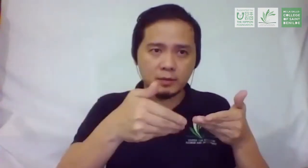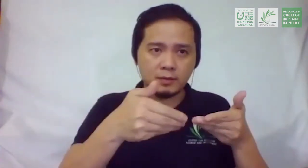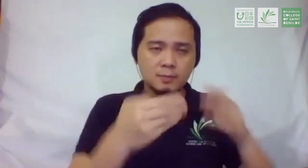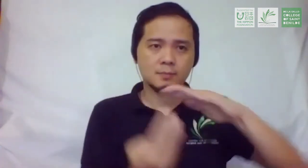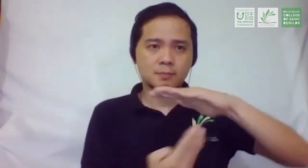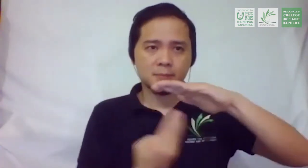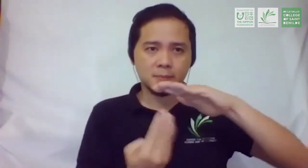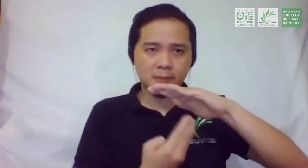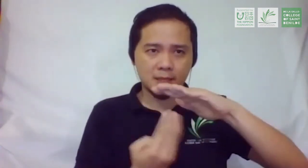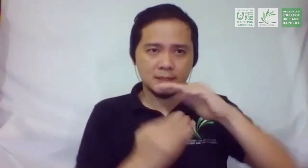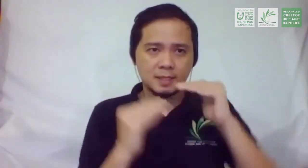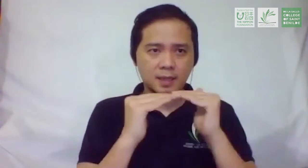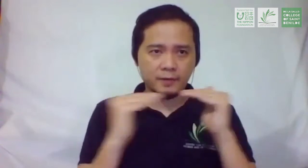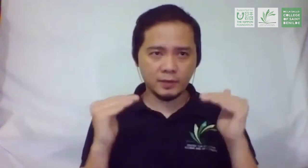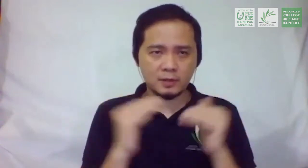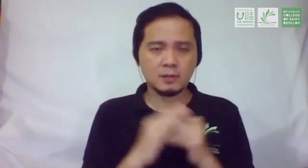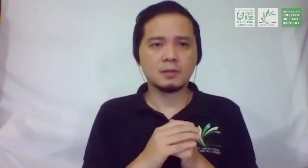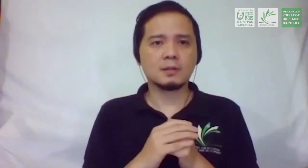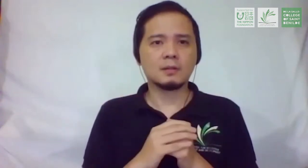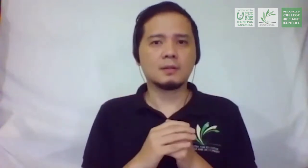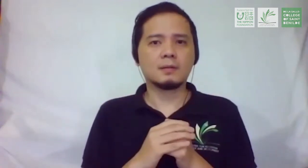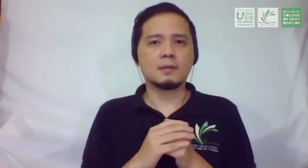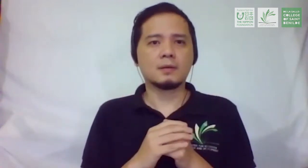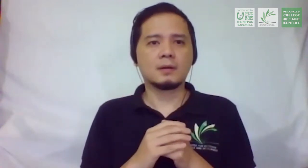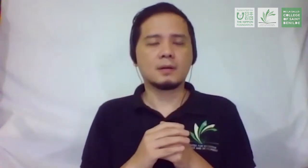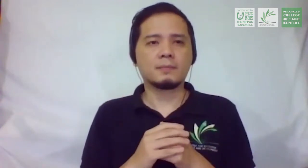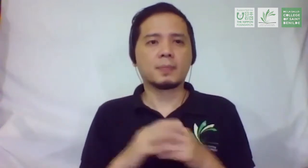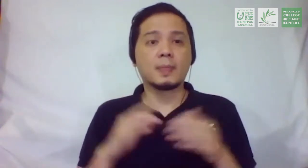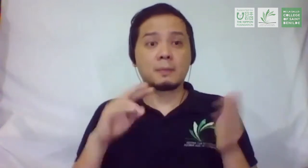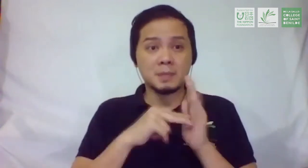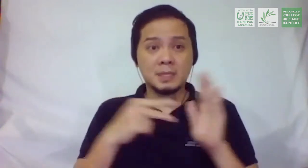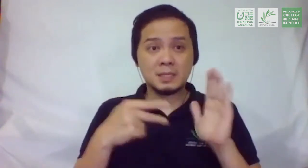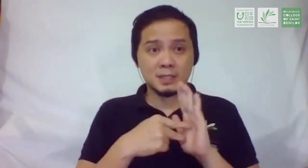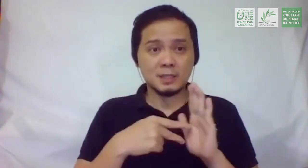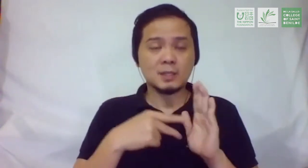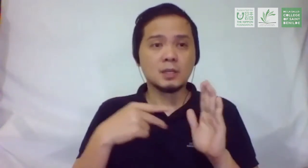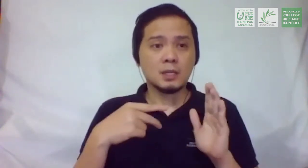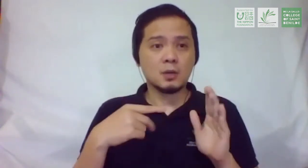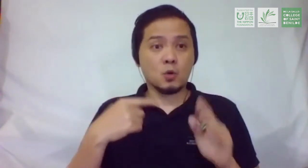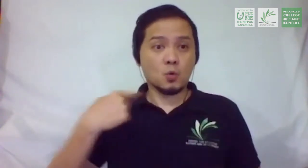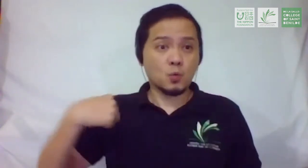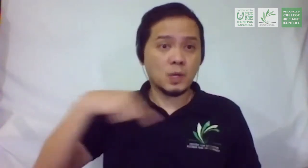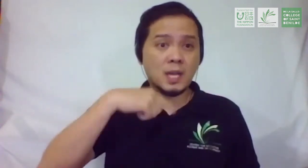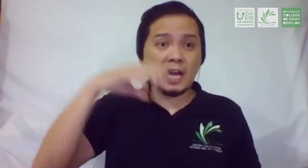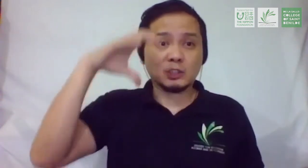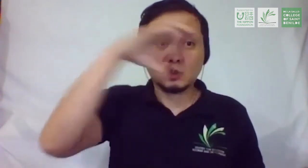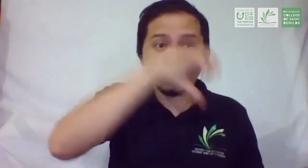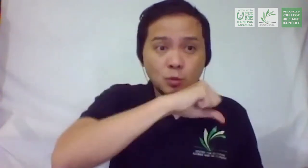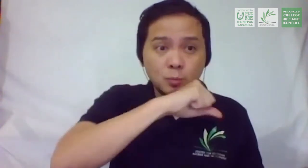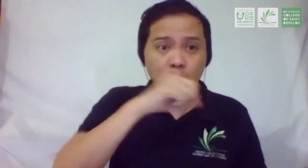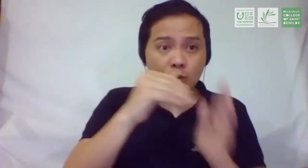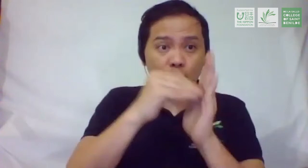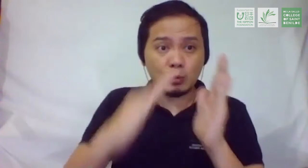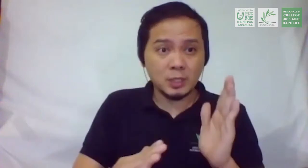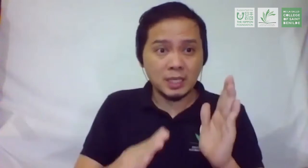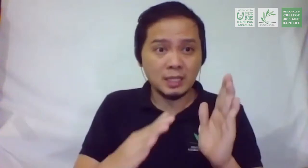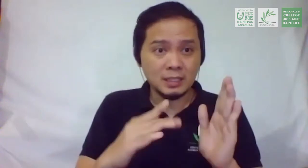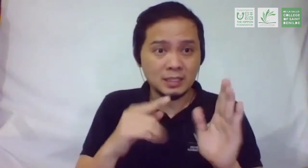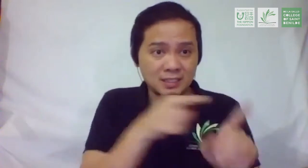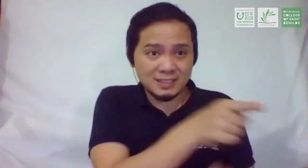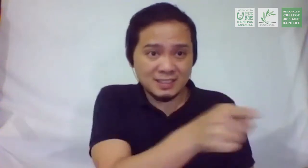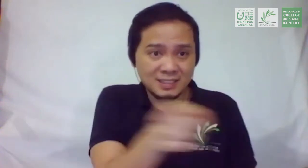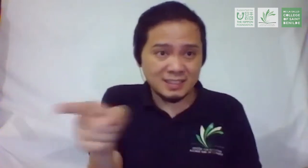that no one knows the sign language, anything at all about the sign language that they're learning.